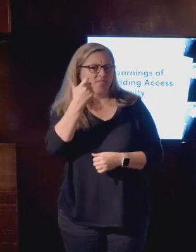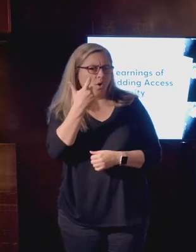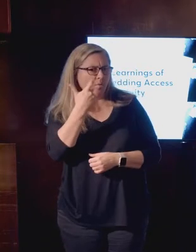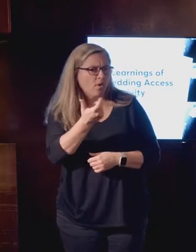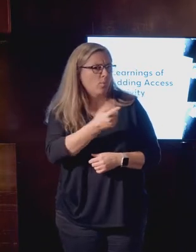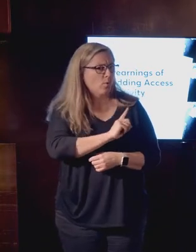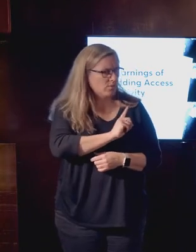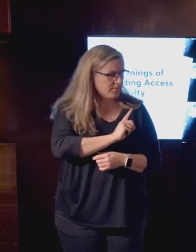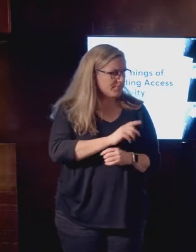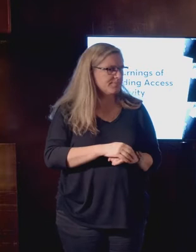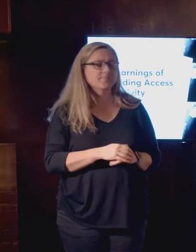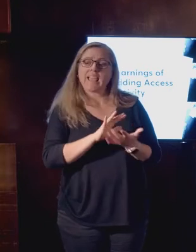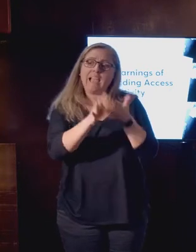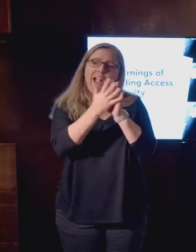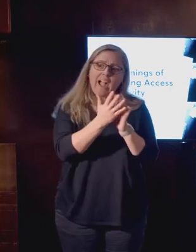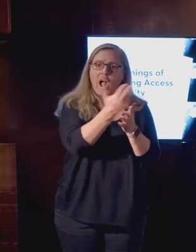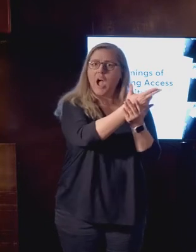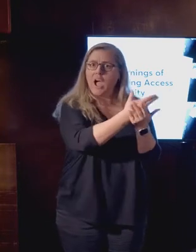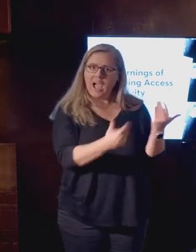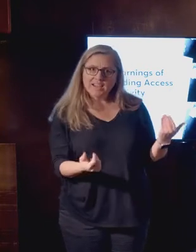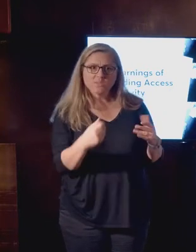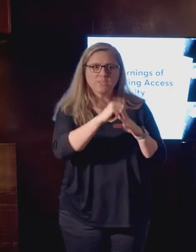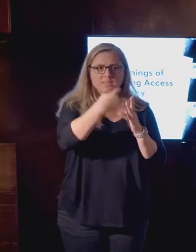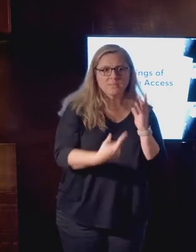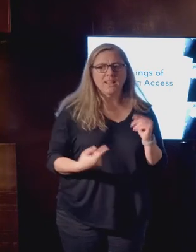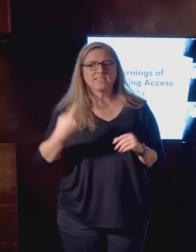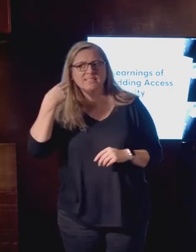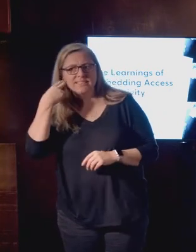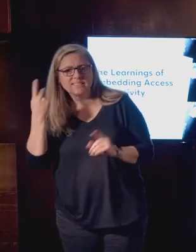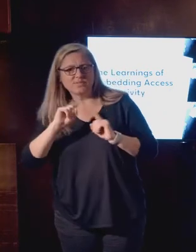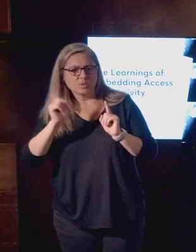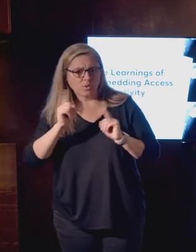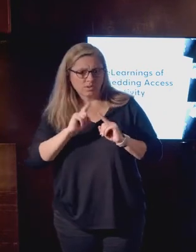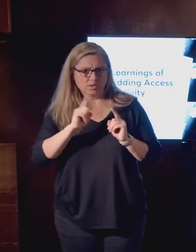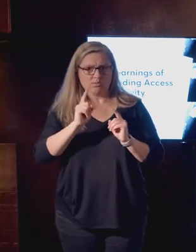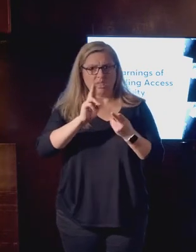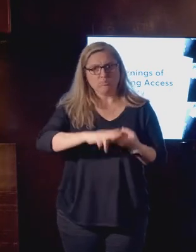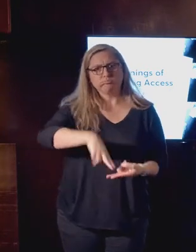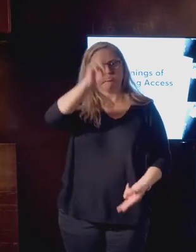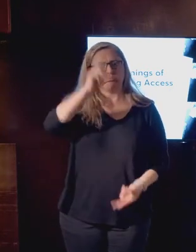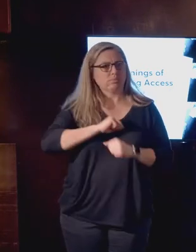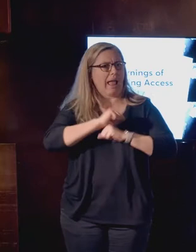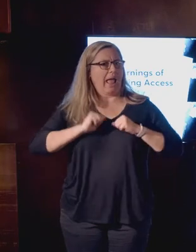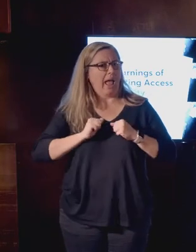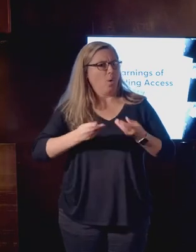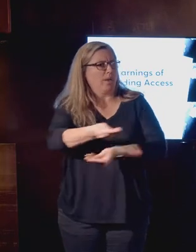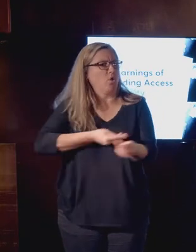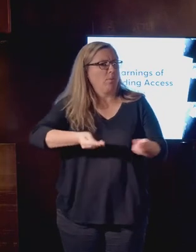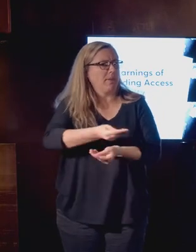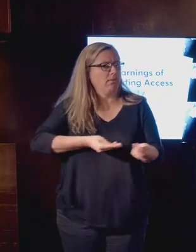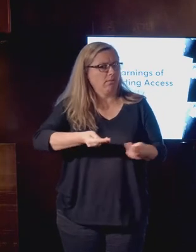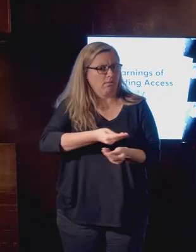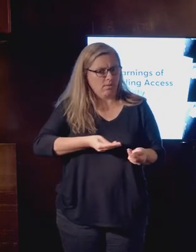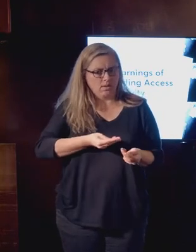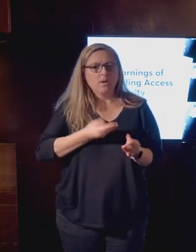way artists with disability and who are deaf increase our economy. That was really great.